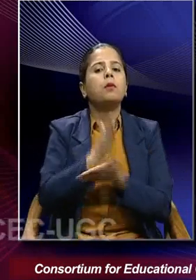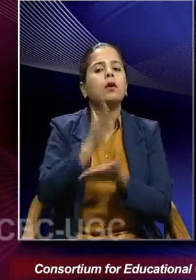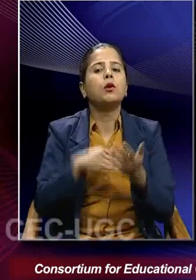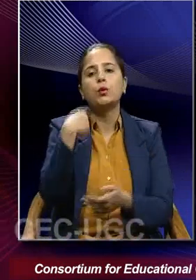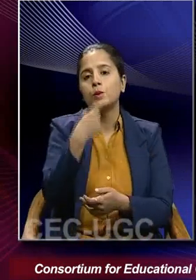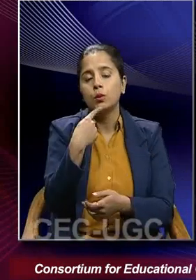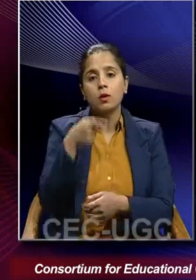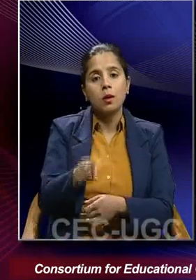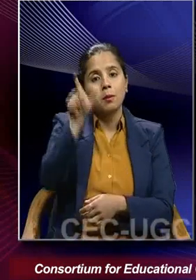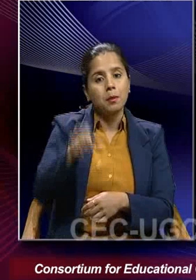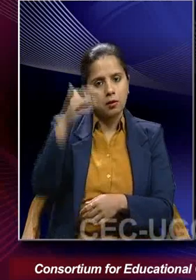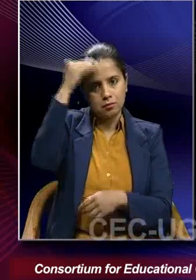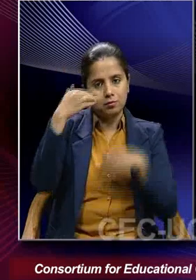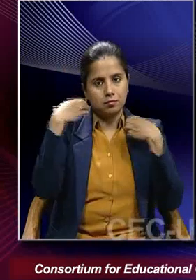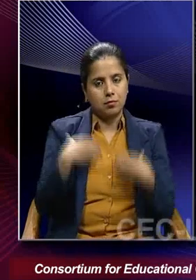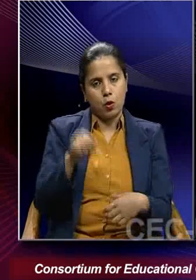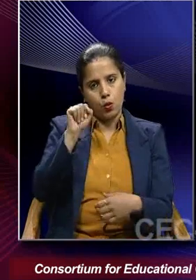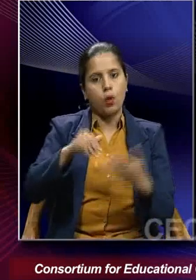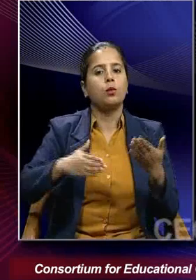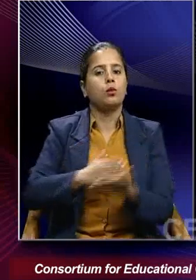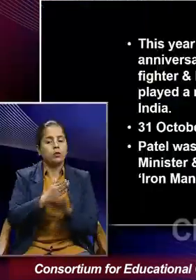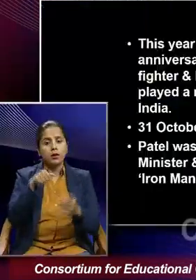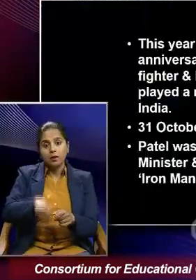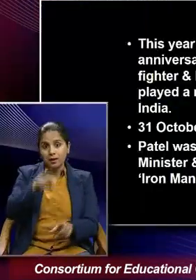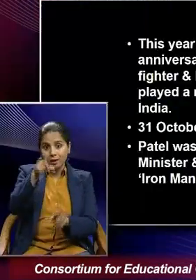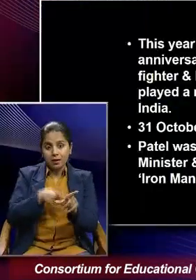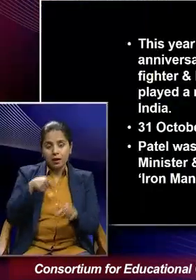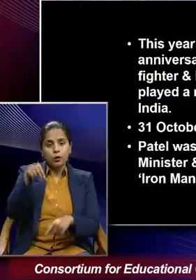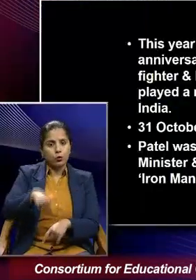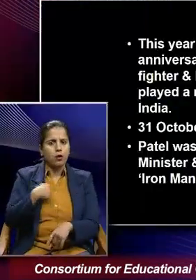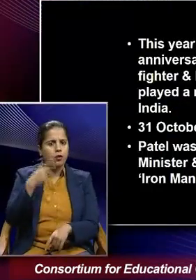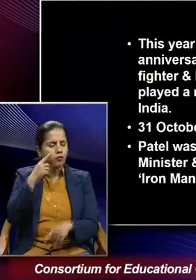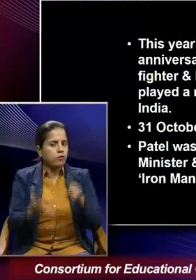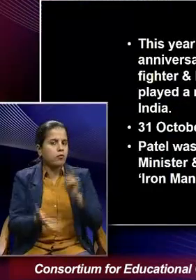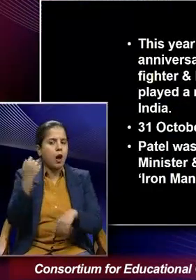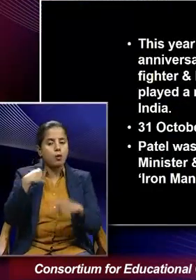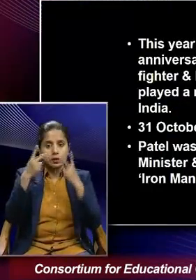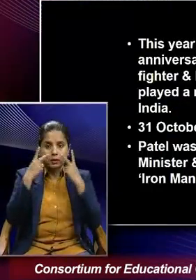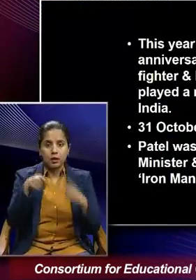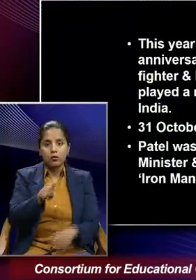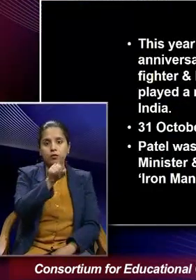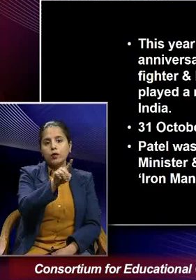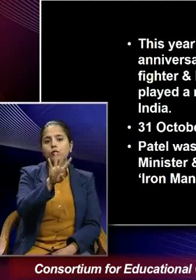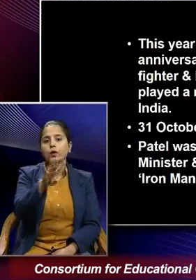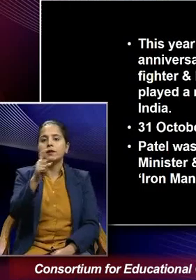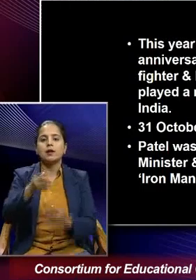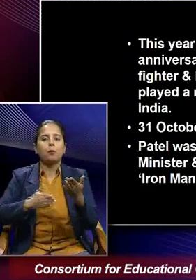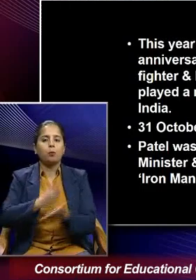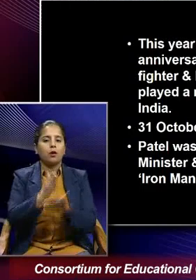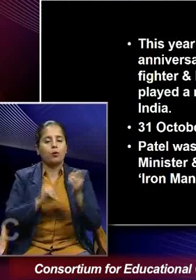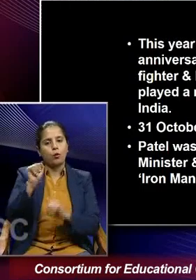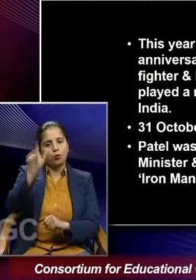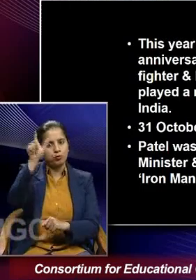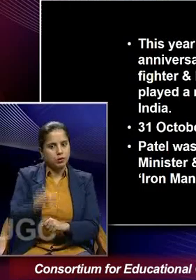anniversary of Sardar Patel. And this year, today, we find that it is the 147th birth anniversary of